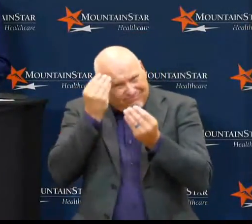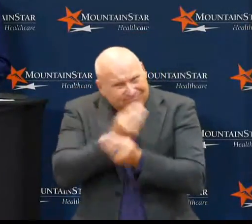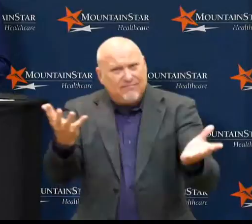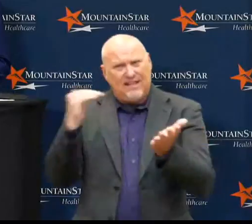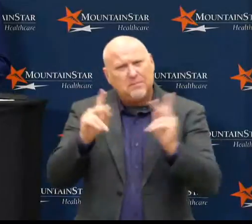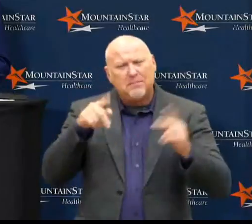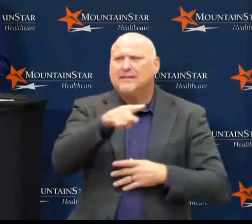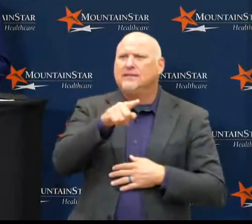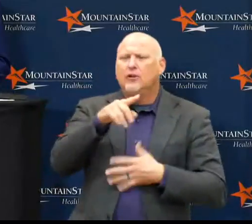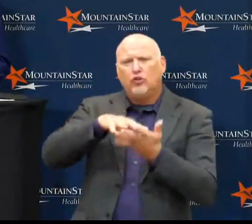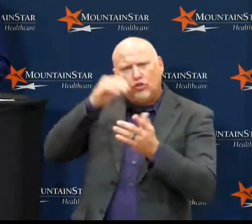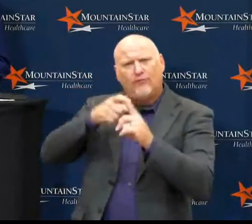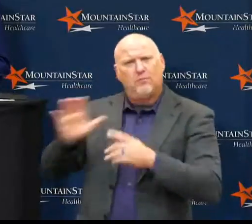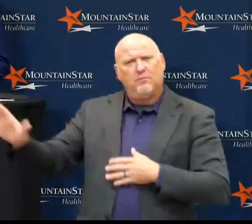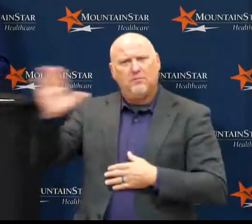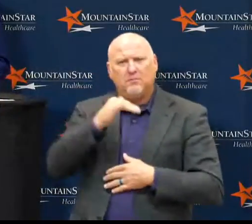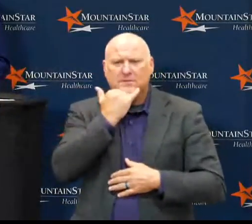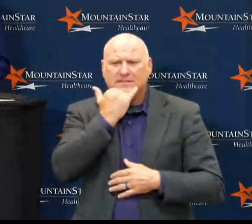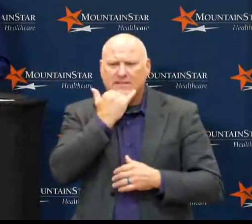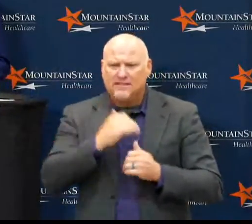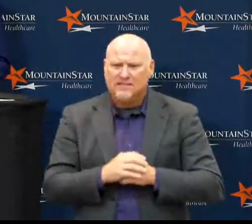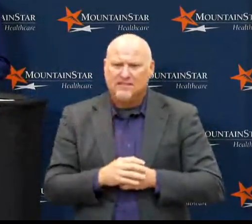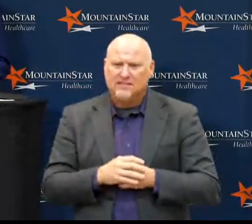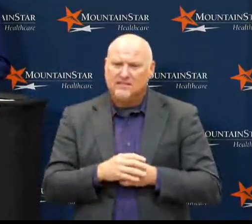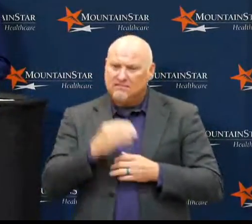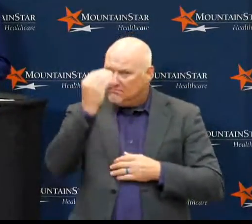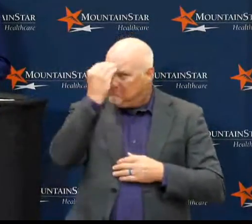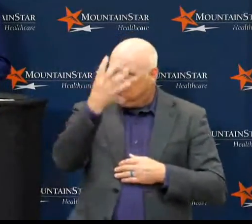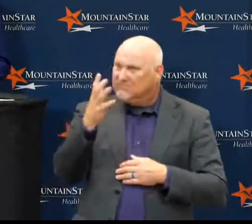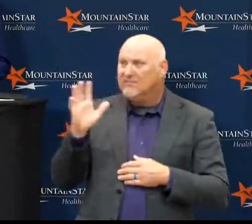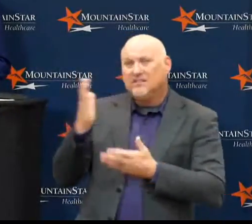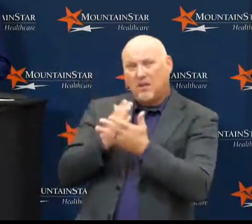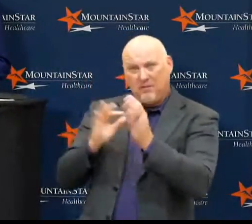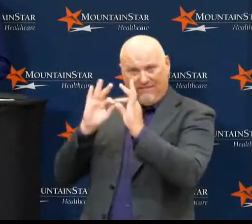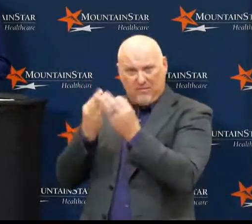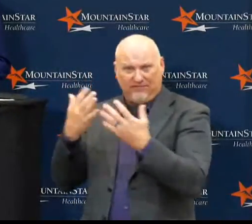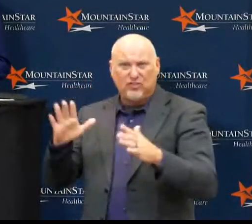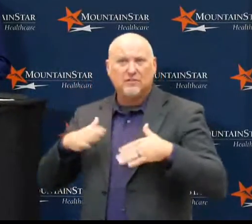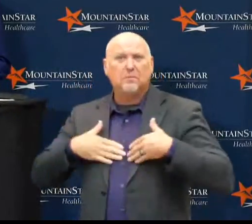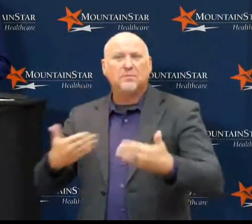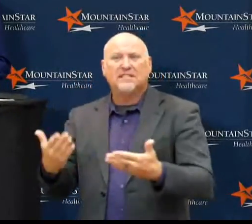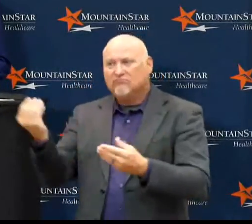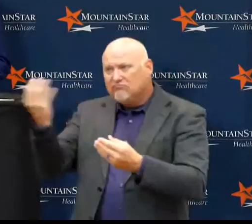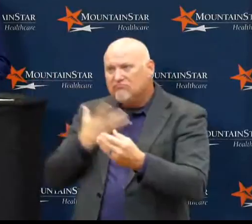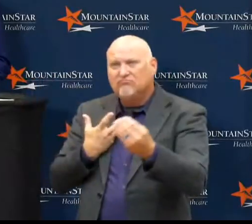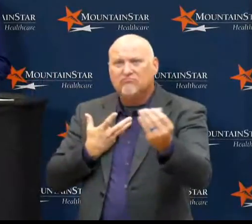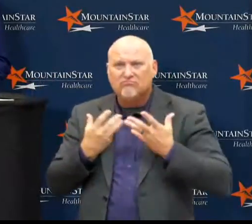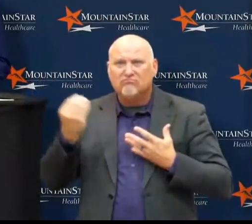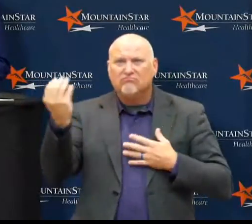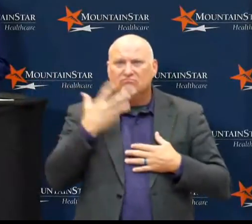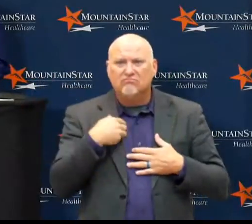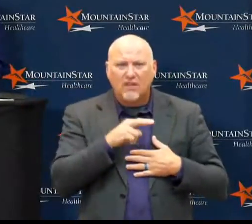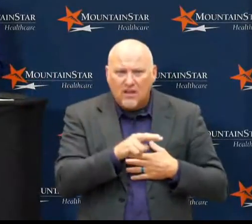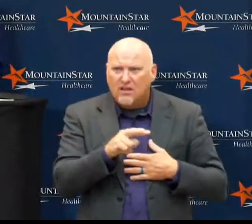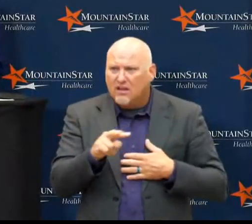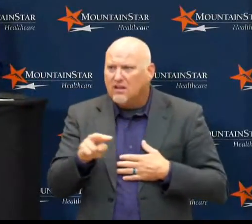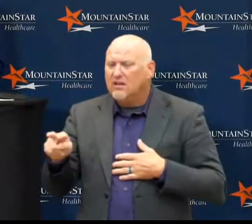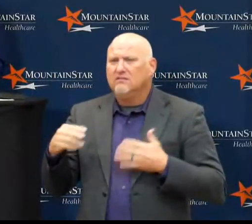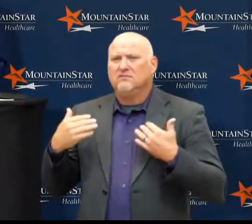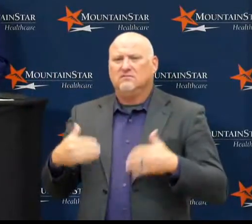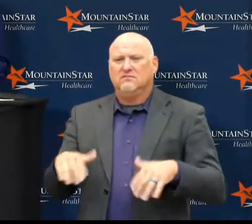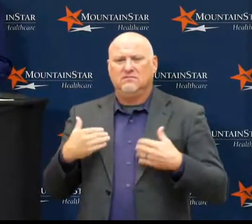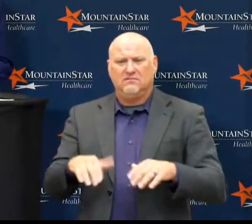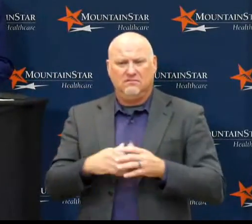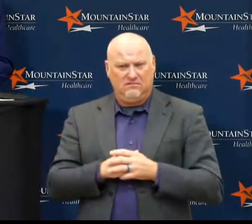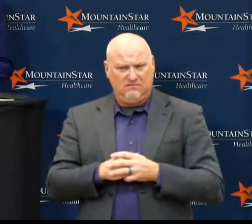can encourage more people to get vaccinated. So often when their family member is on a ventilator